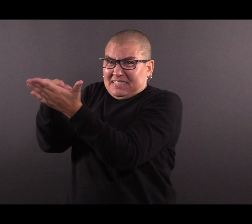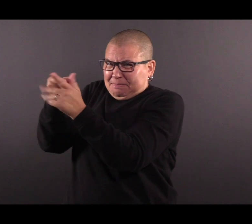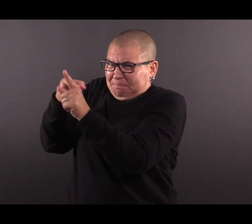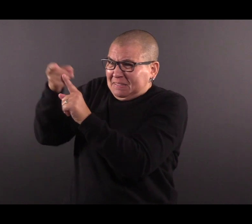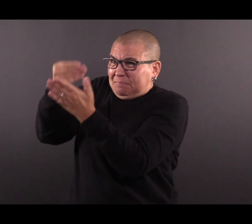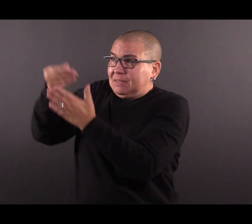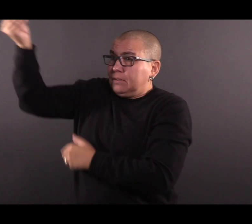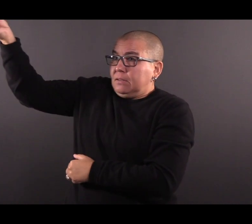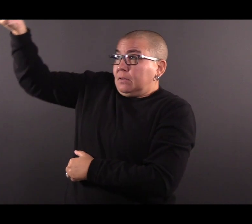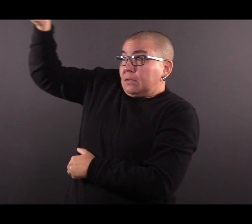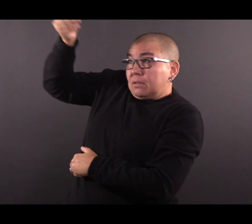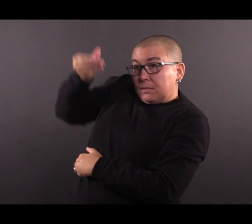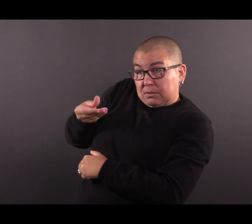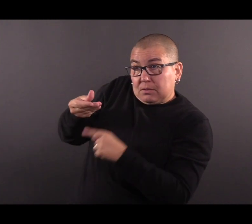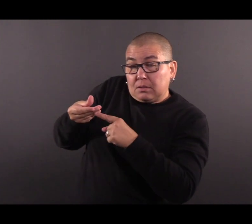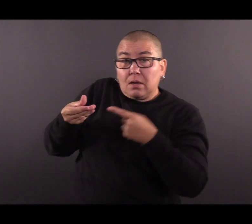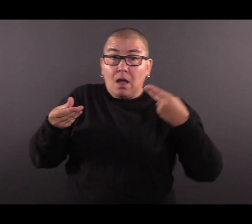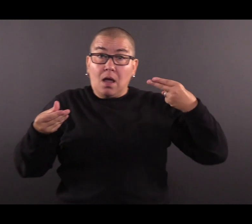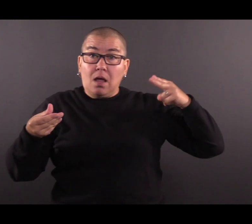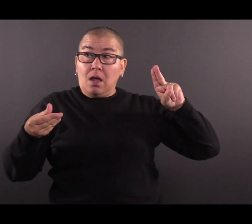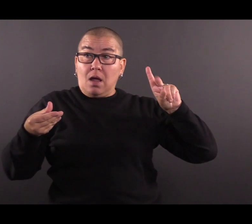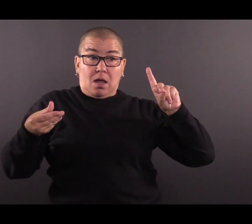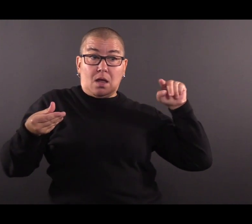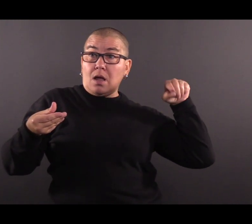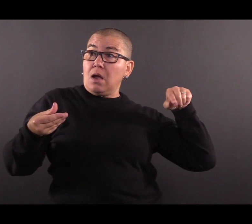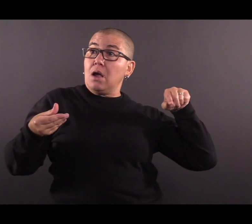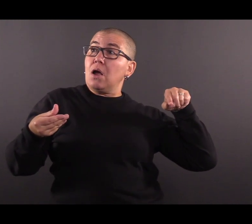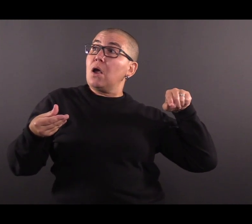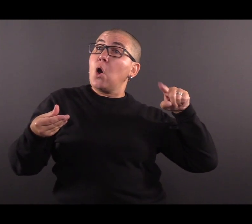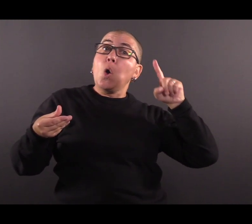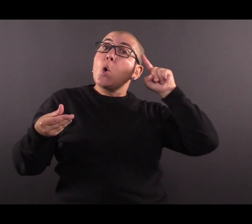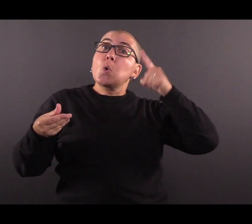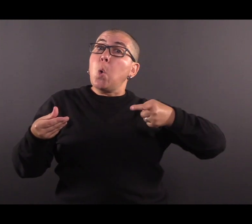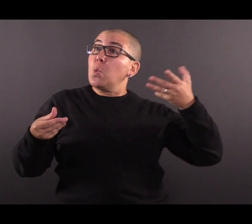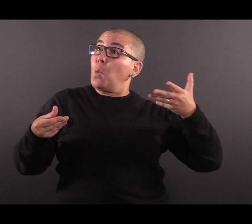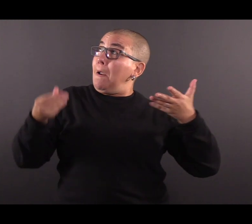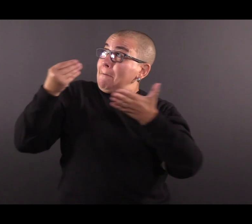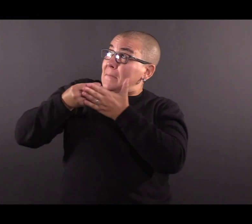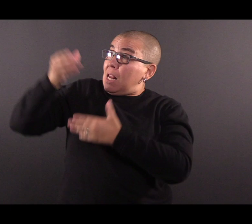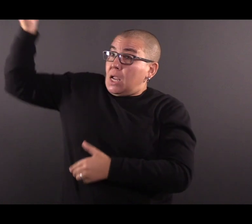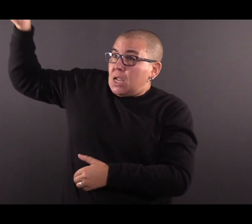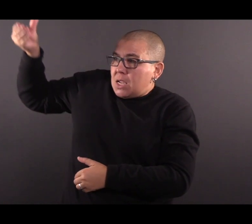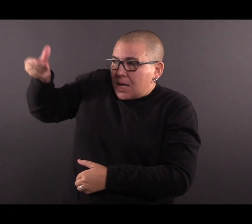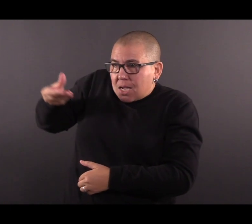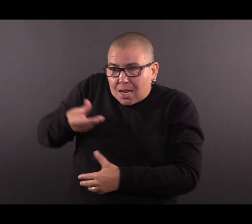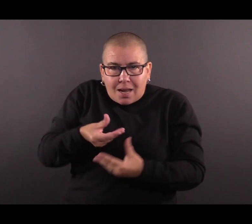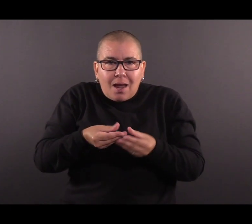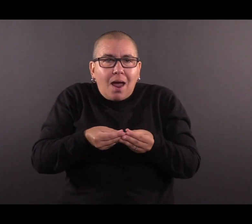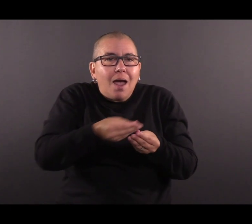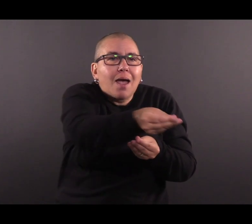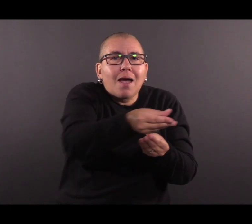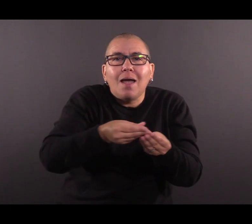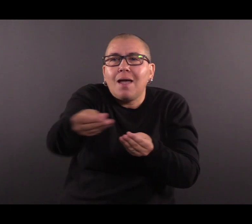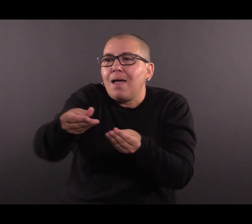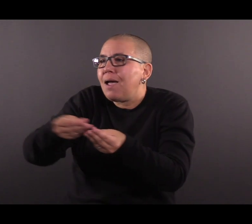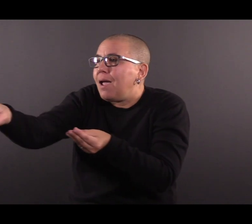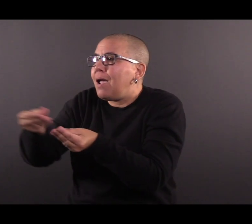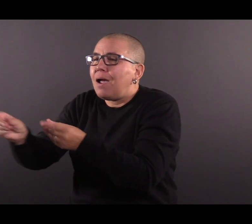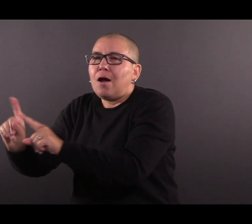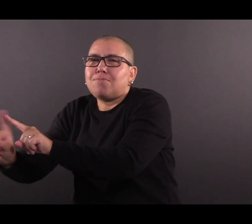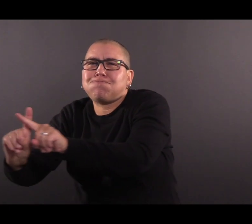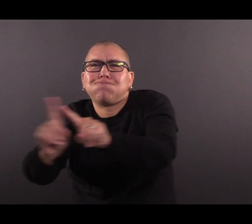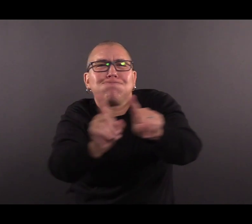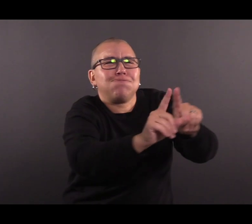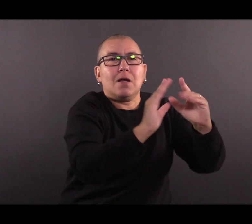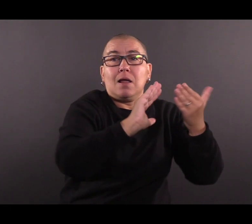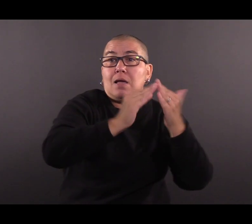goal is to provide funding for efforts by nonprofit providers and state and local governments to quickly rehouse individuals